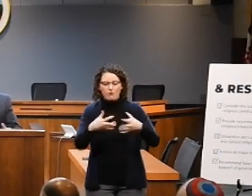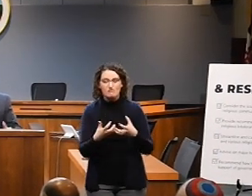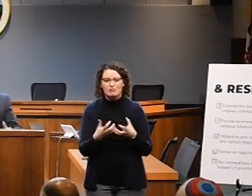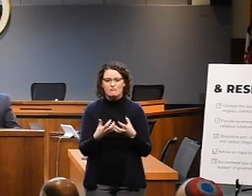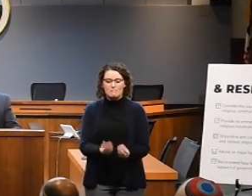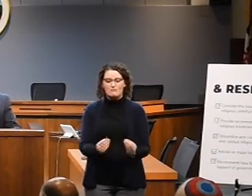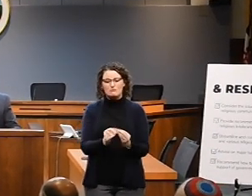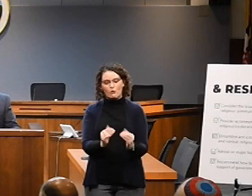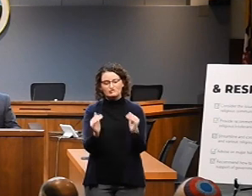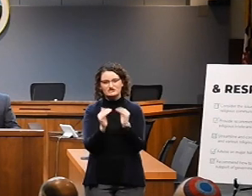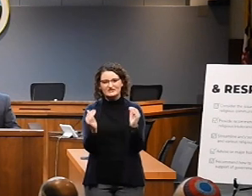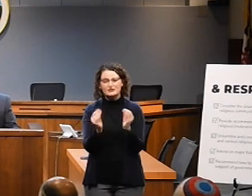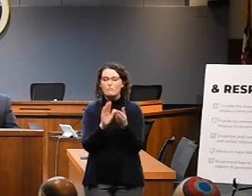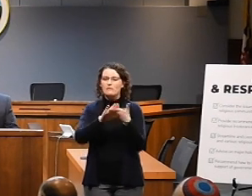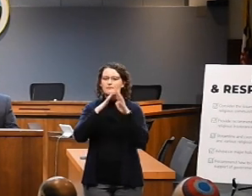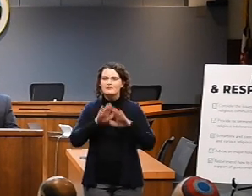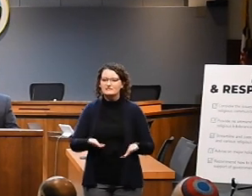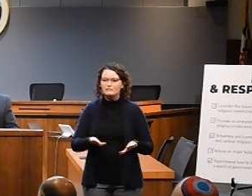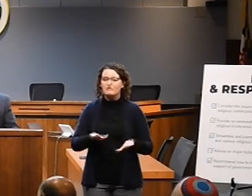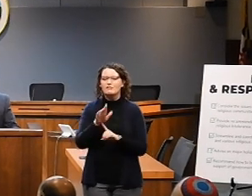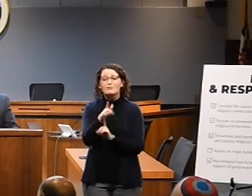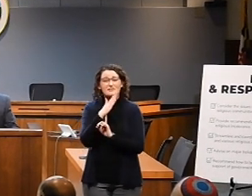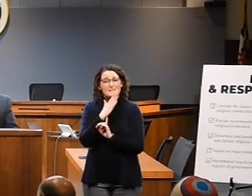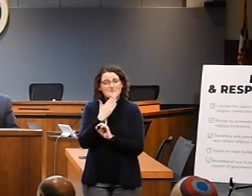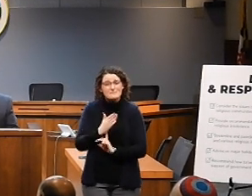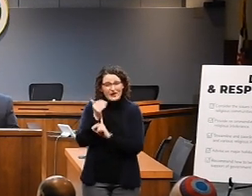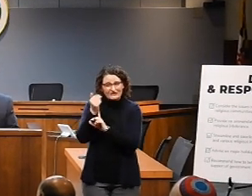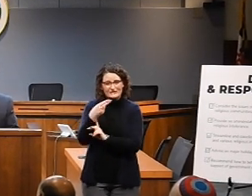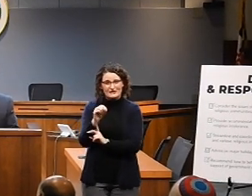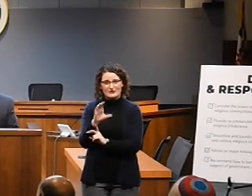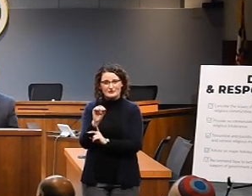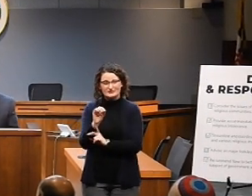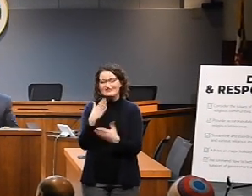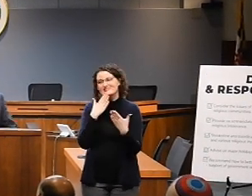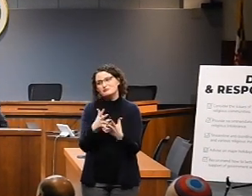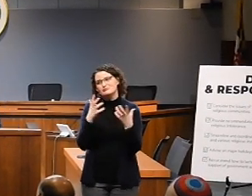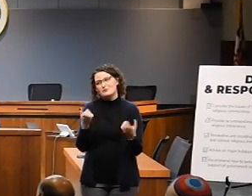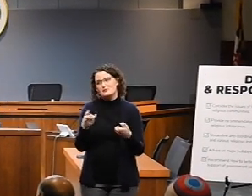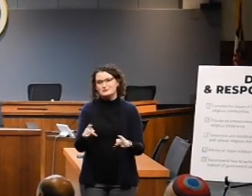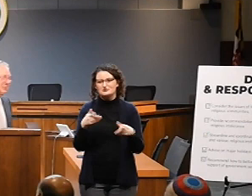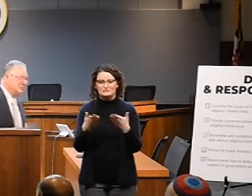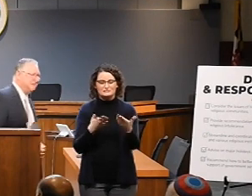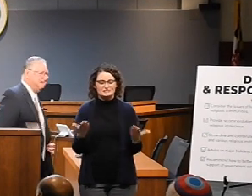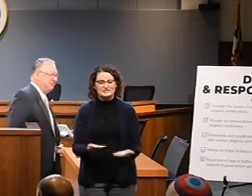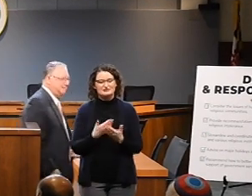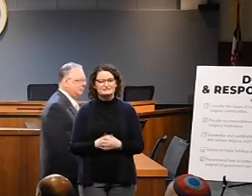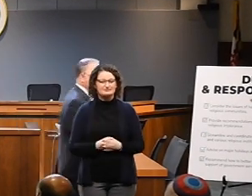more peaceful, and a better Howard County. Thank you so much for the opportunity to serve.